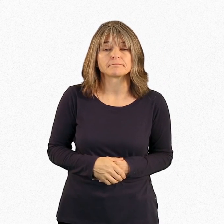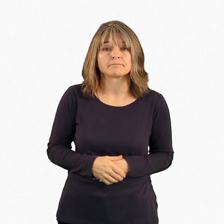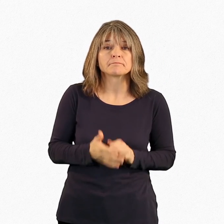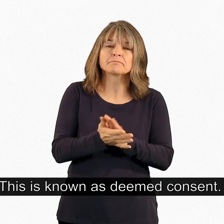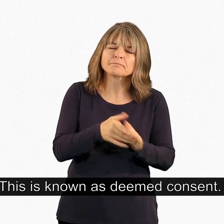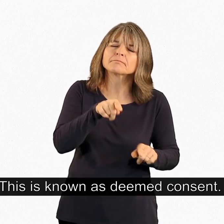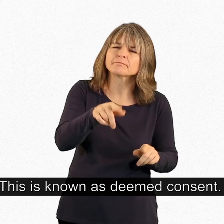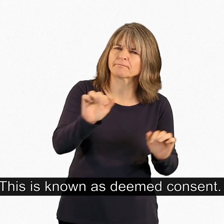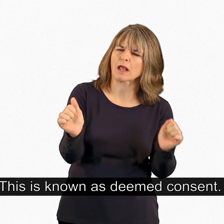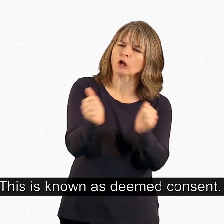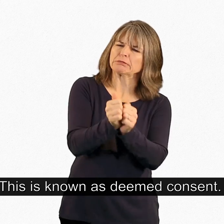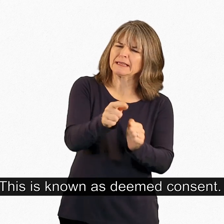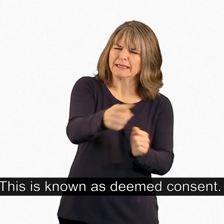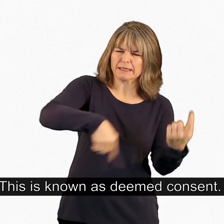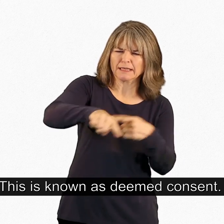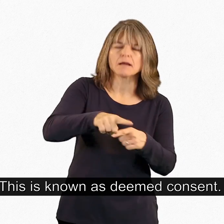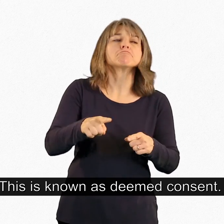This is known as deemed consent.